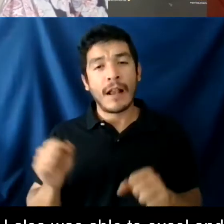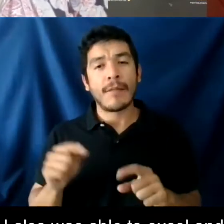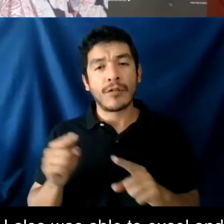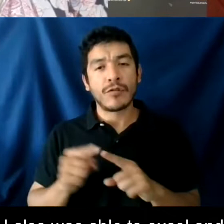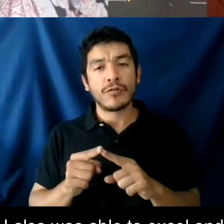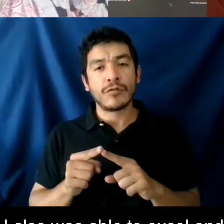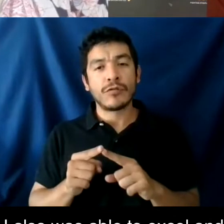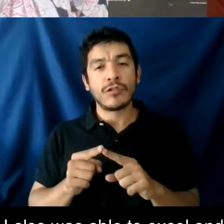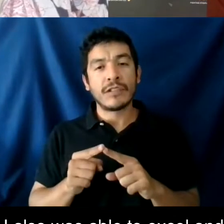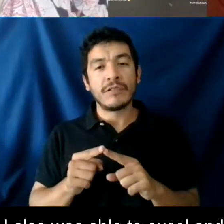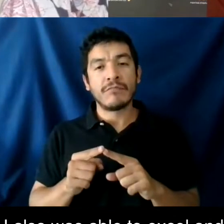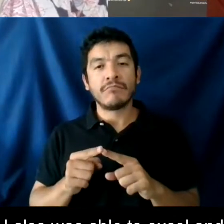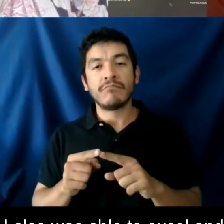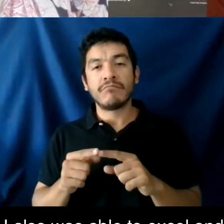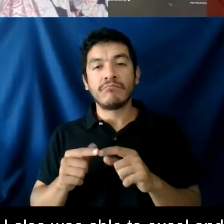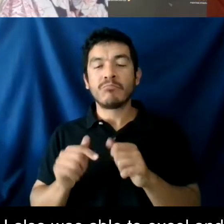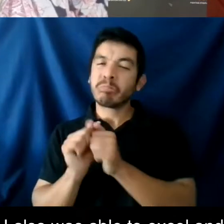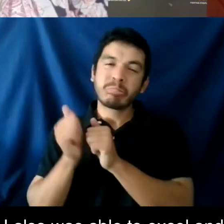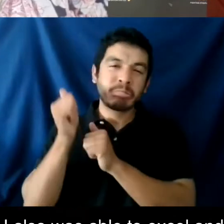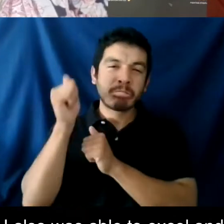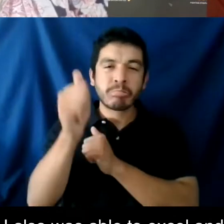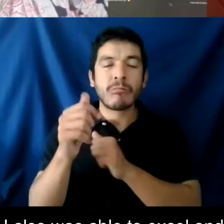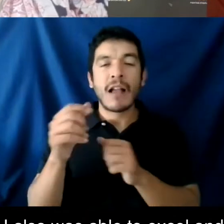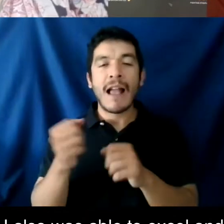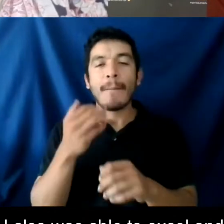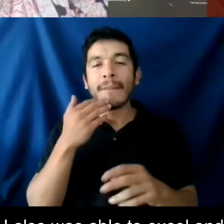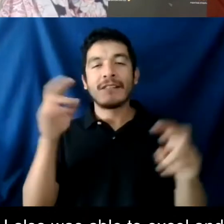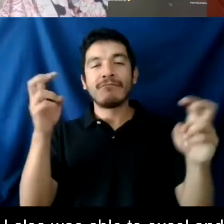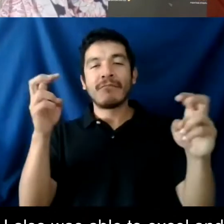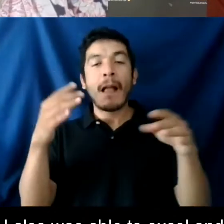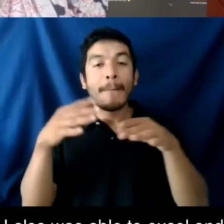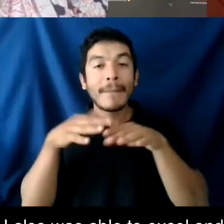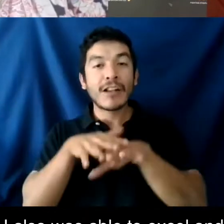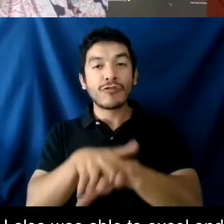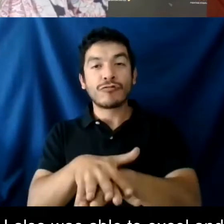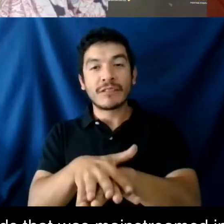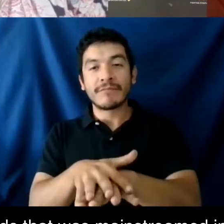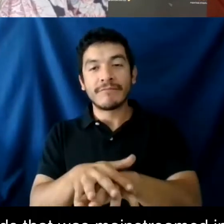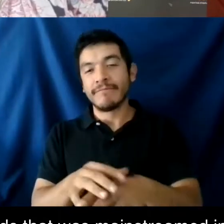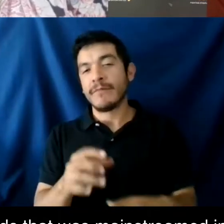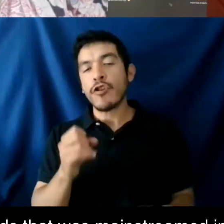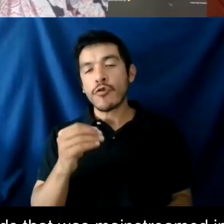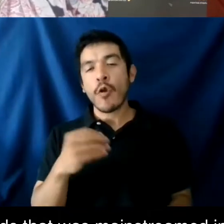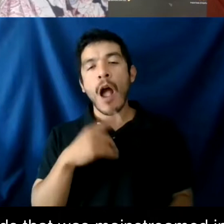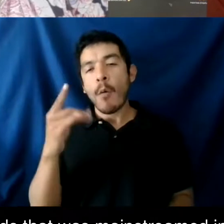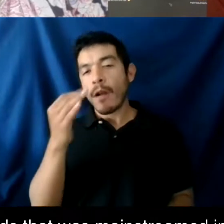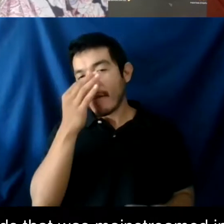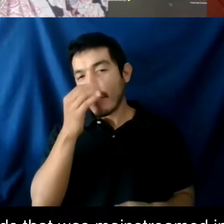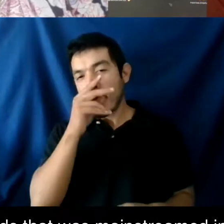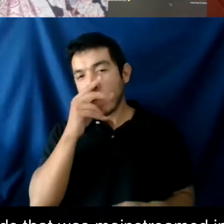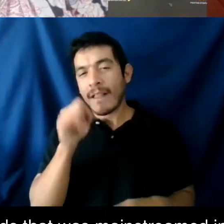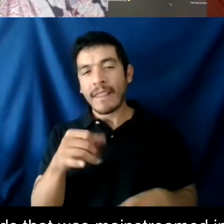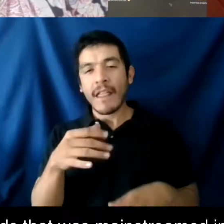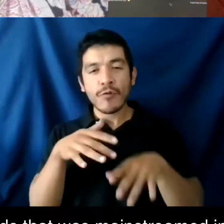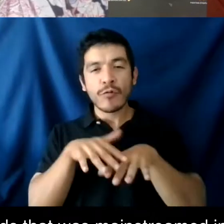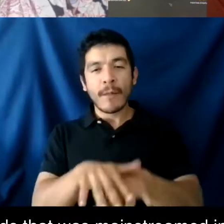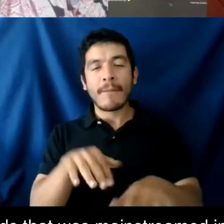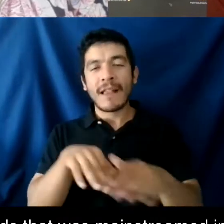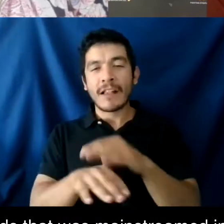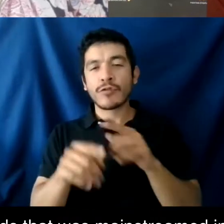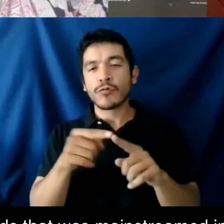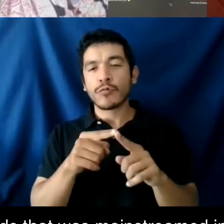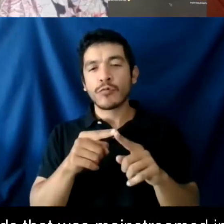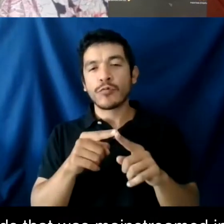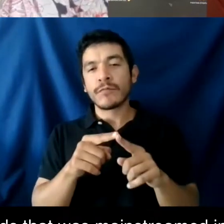to excel and be quote unquote mainstreamed. So basically, I was one of the few kids that was mainstreamed into